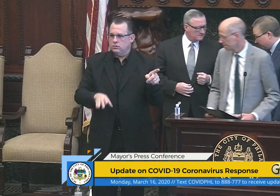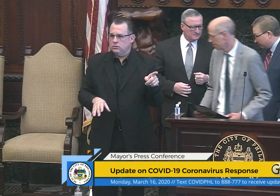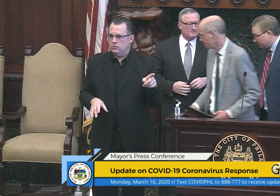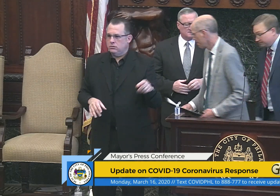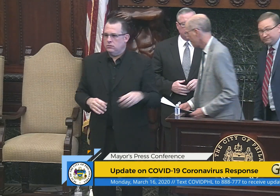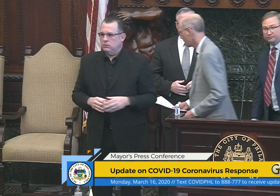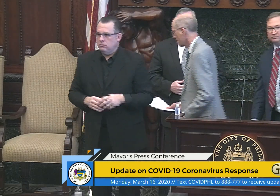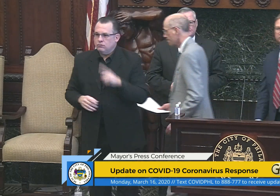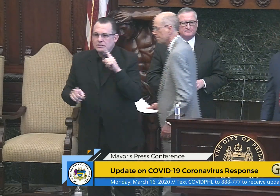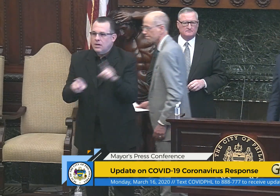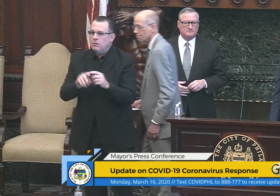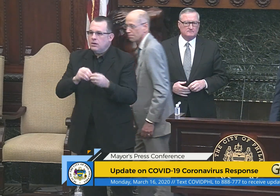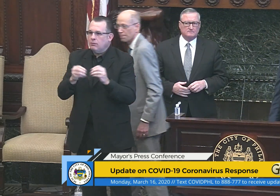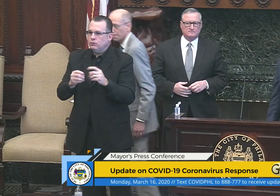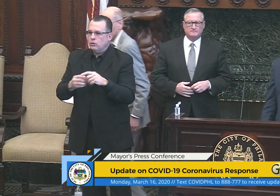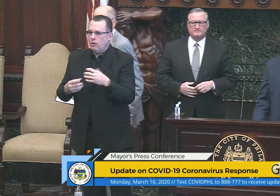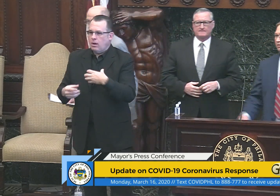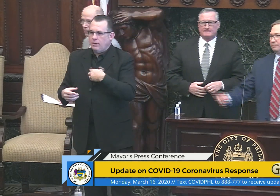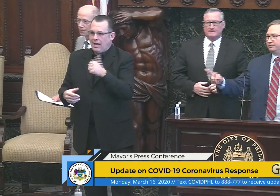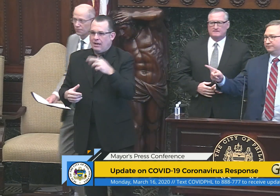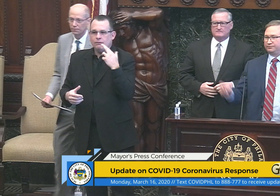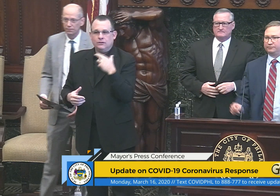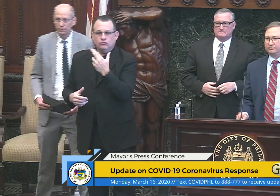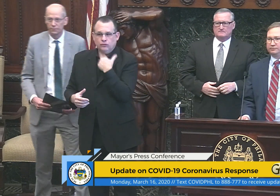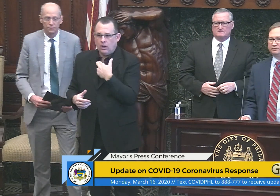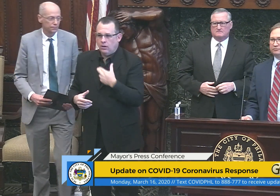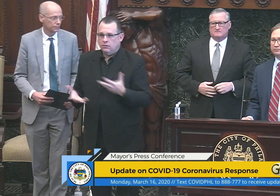circumstances. Dr. Farley.